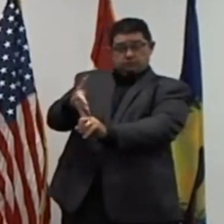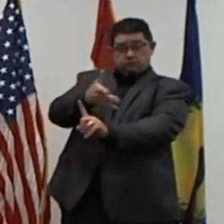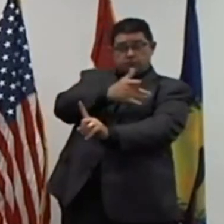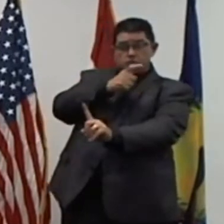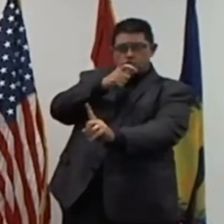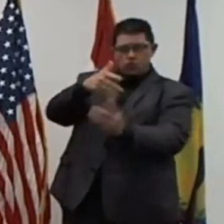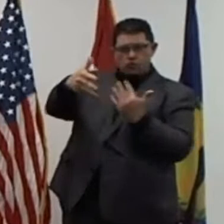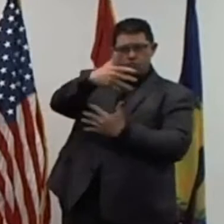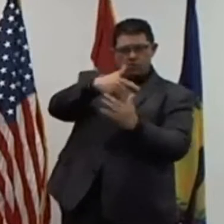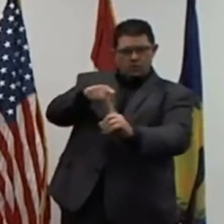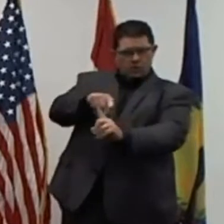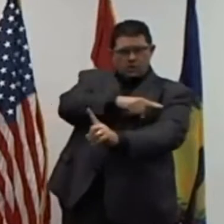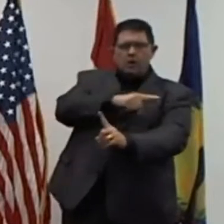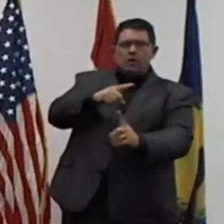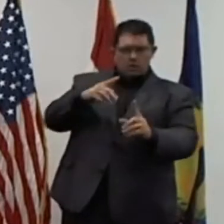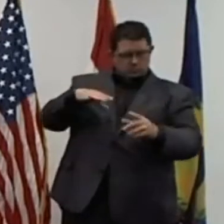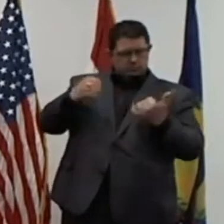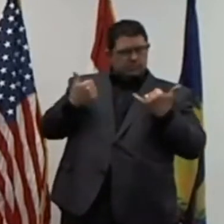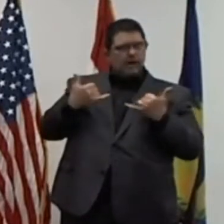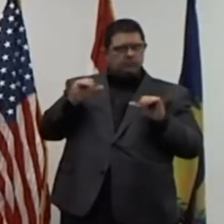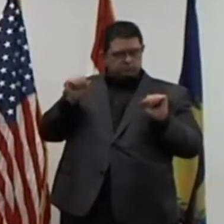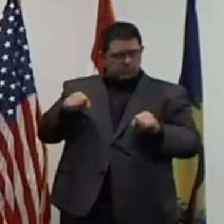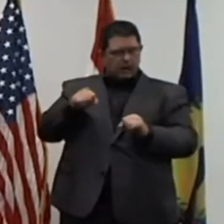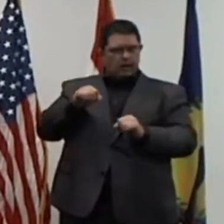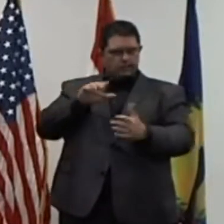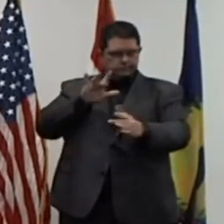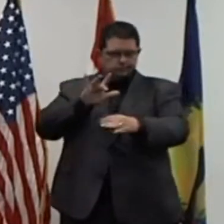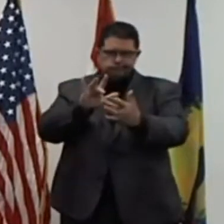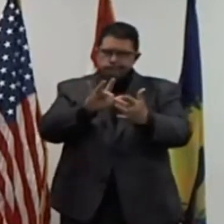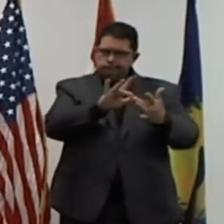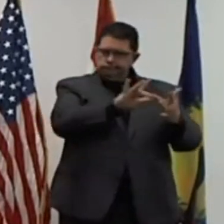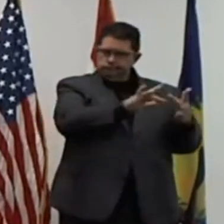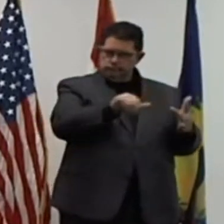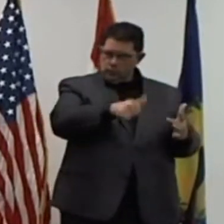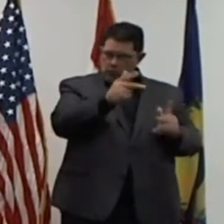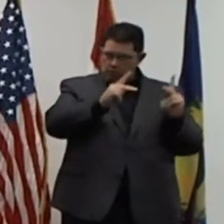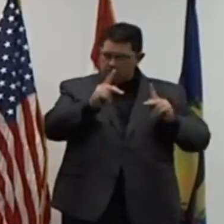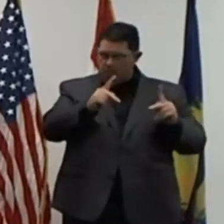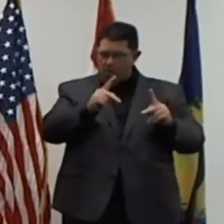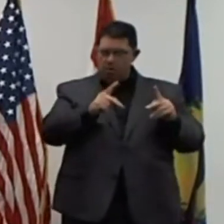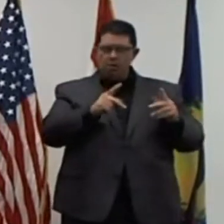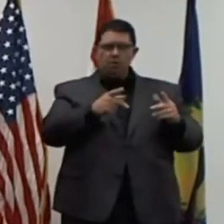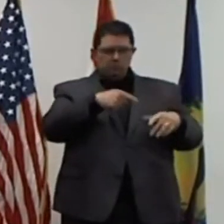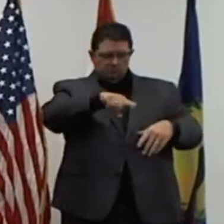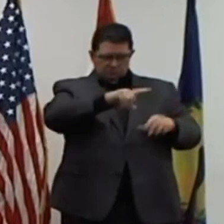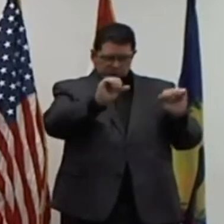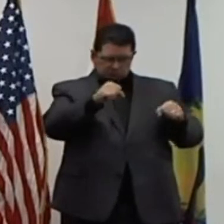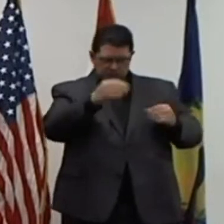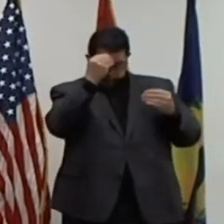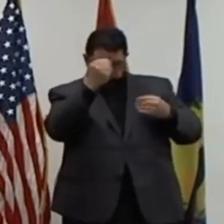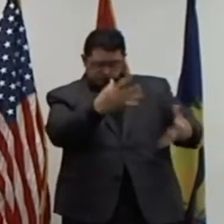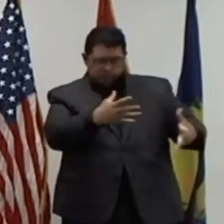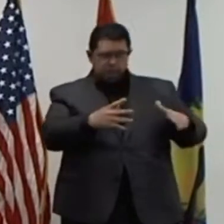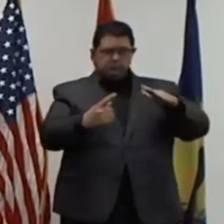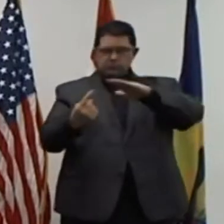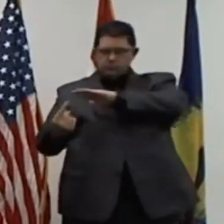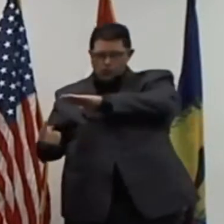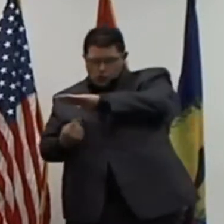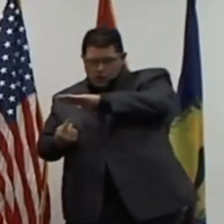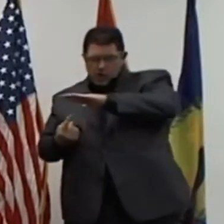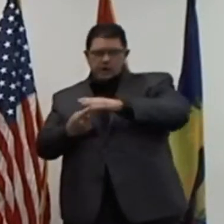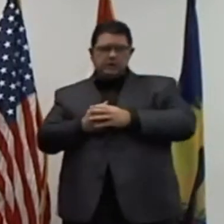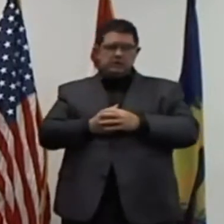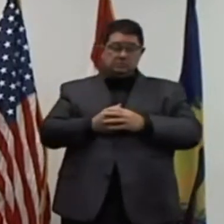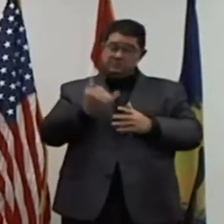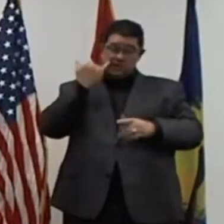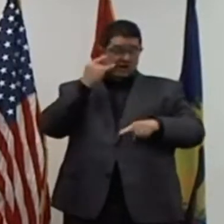those who have been exposed. We are able to give them instructions to help them quarantine, and for those that don't have a place to safely quarantine, we have